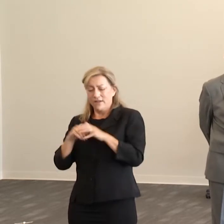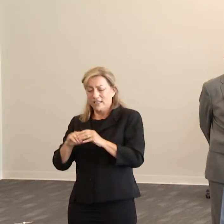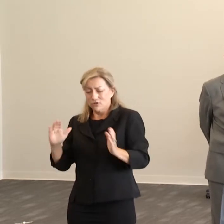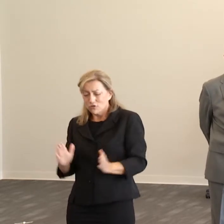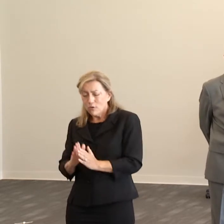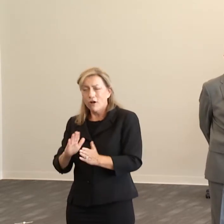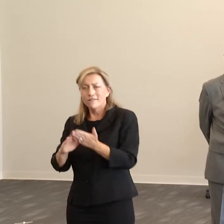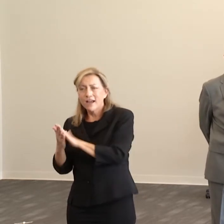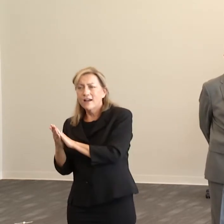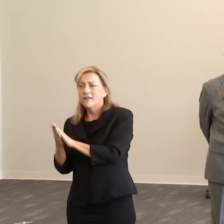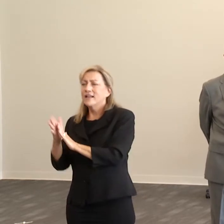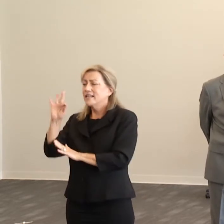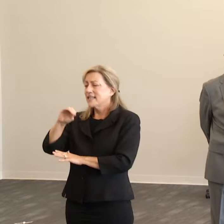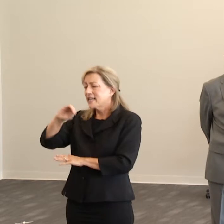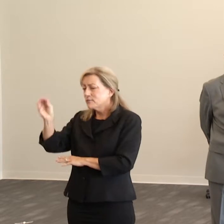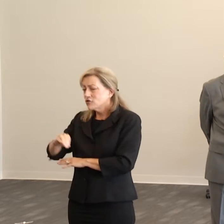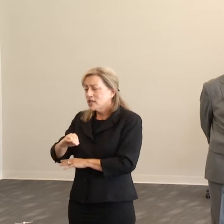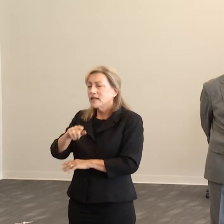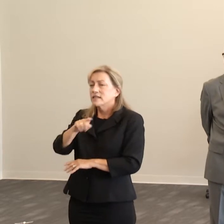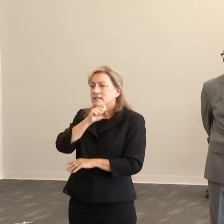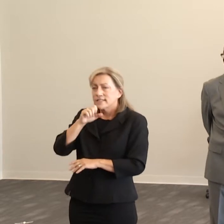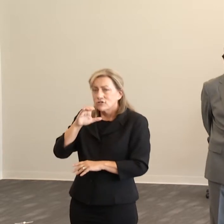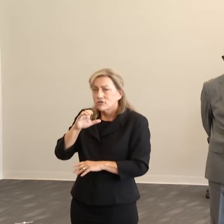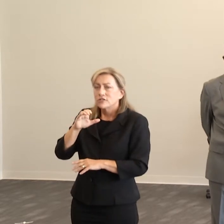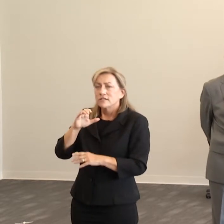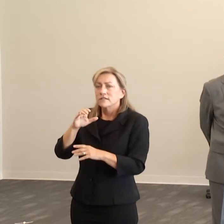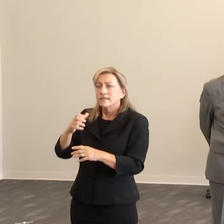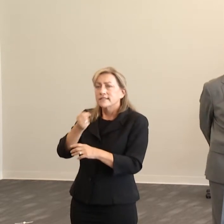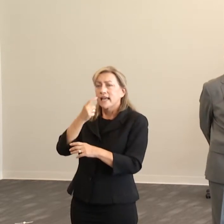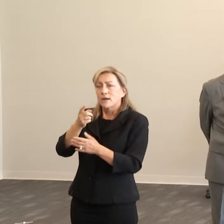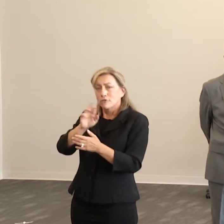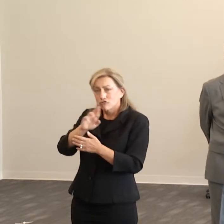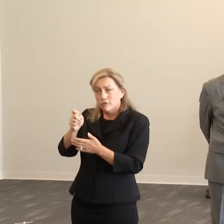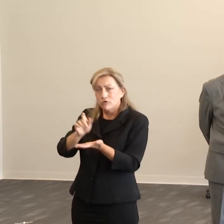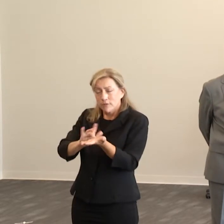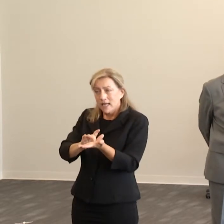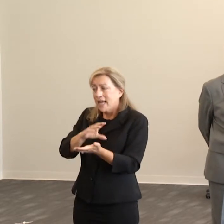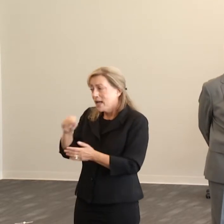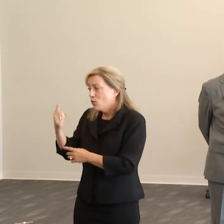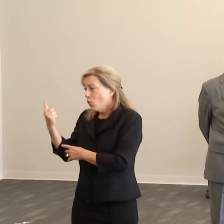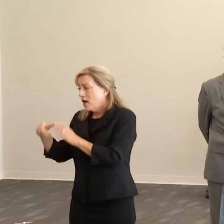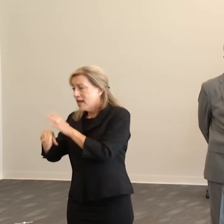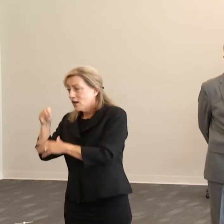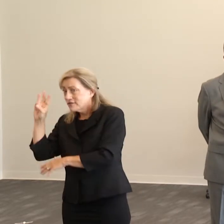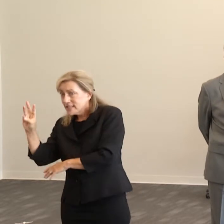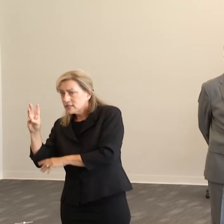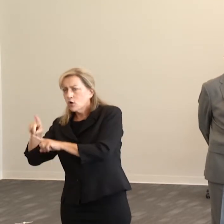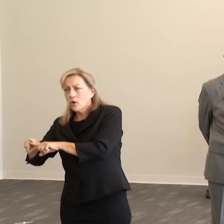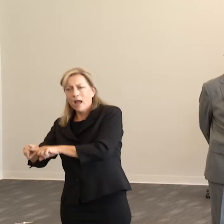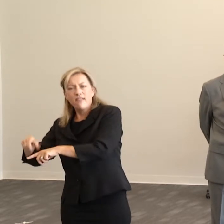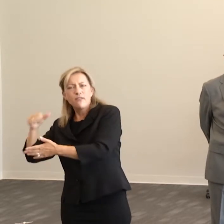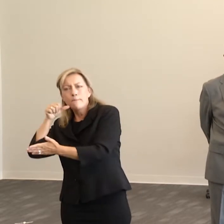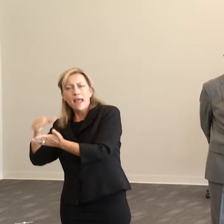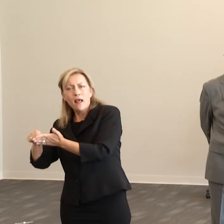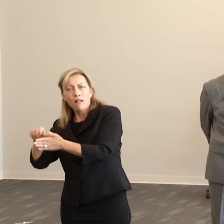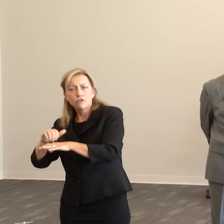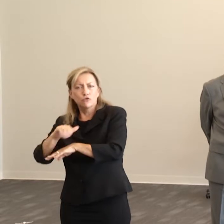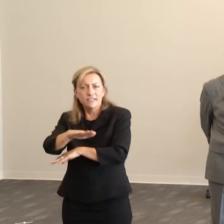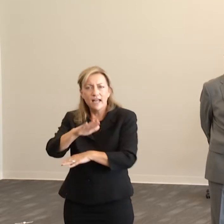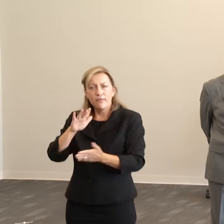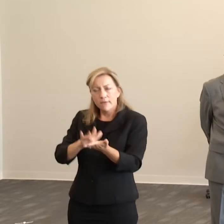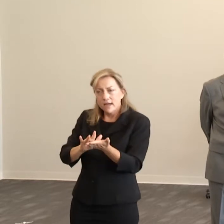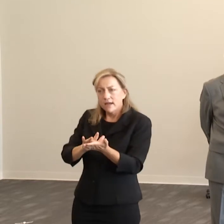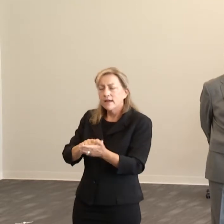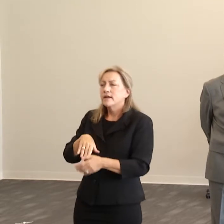seniors take a prescription drug, and 1 out of 6 of them rely on the mail for their medication. 80% of veterans get their